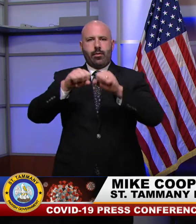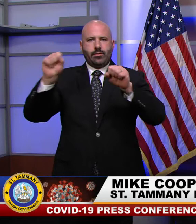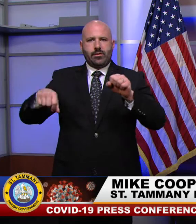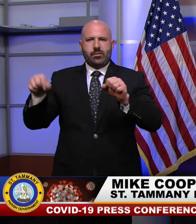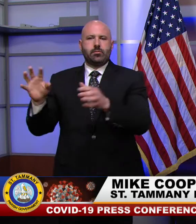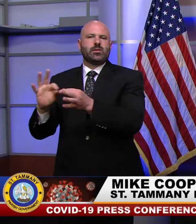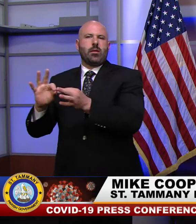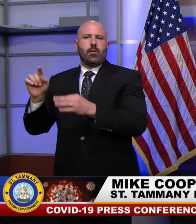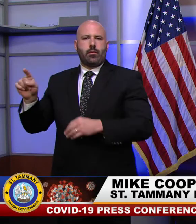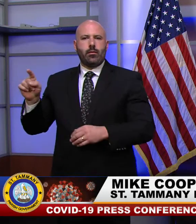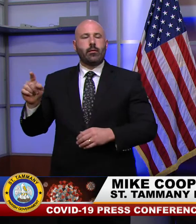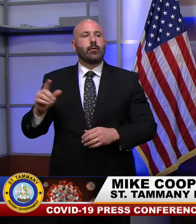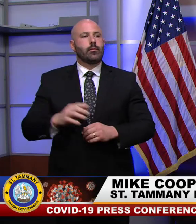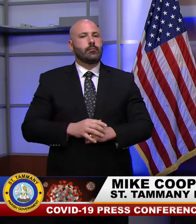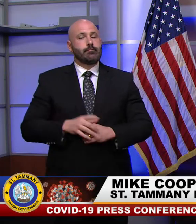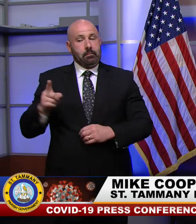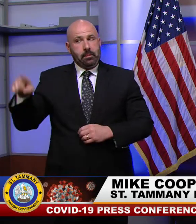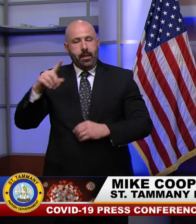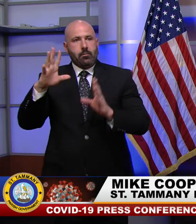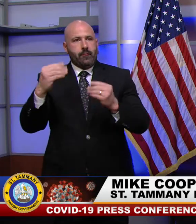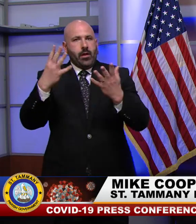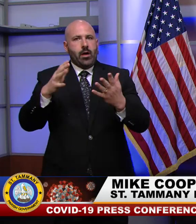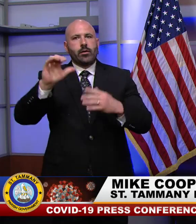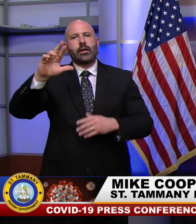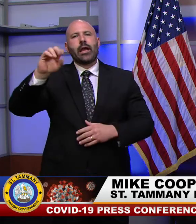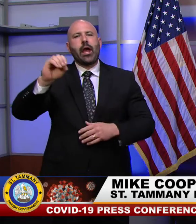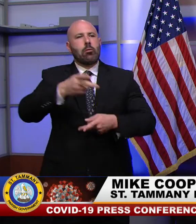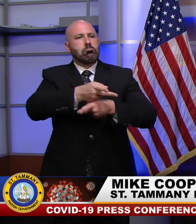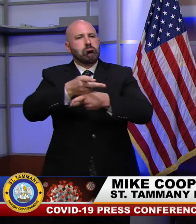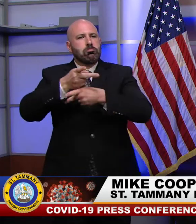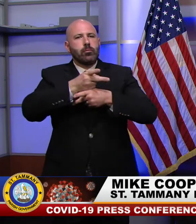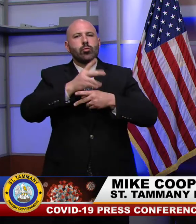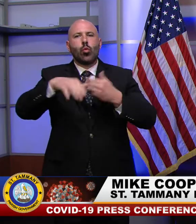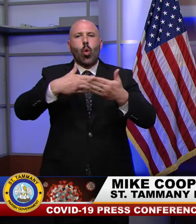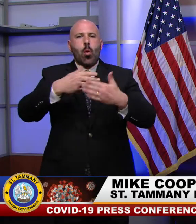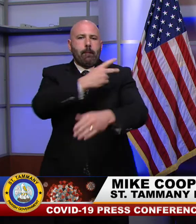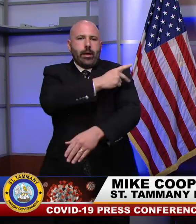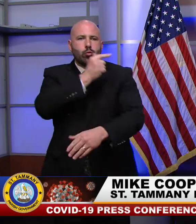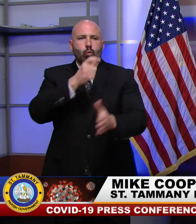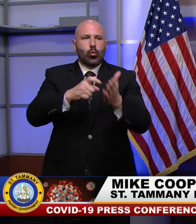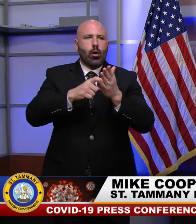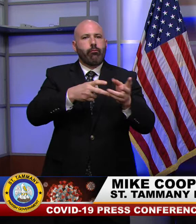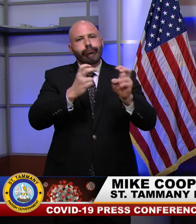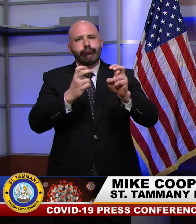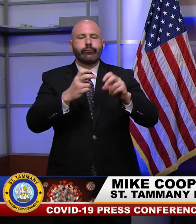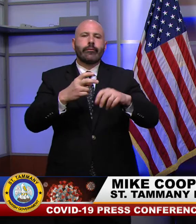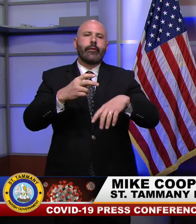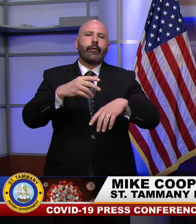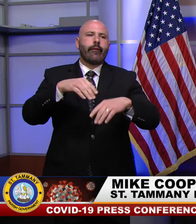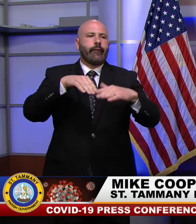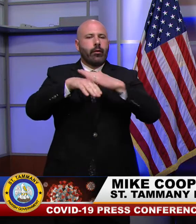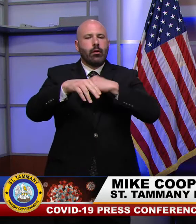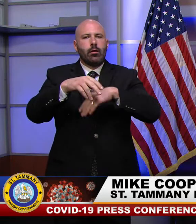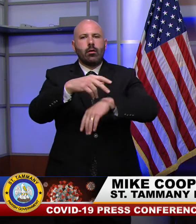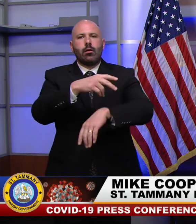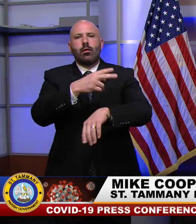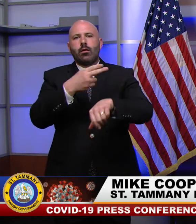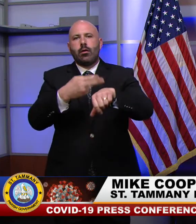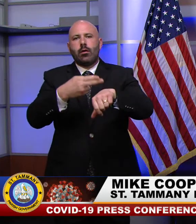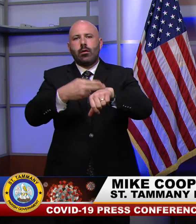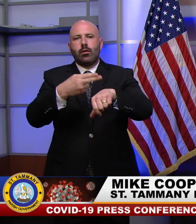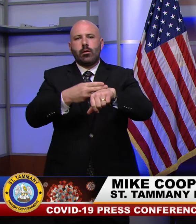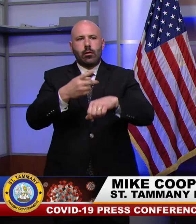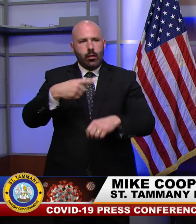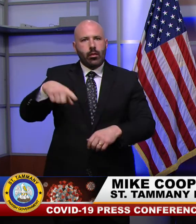St. Tammany Health System is providing care to all patients requiring hospitalization. We have capacity in our hospital